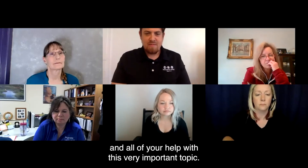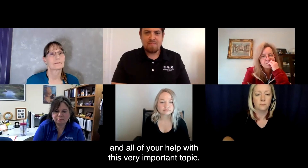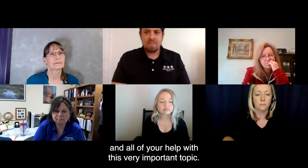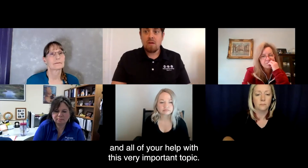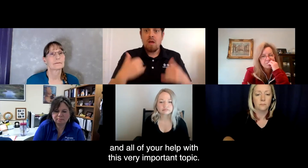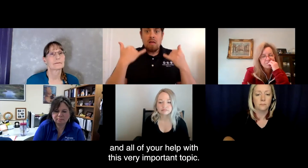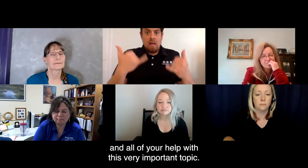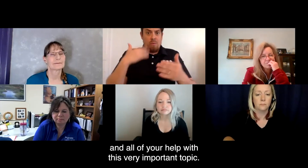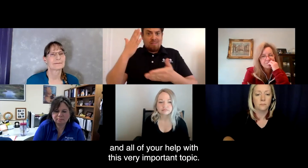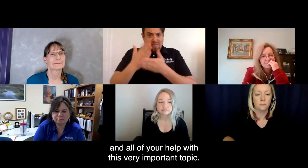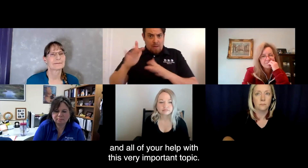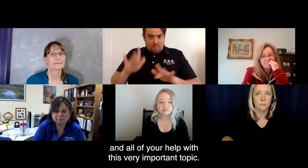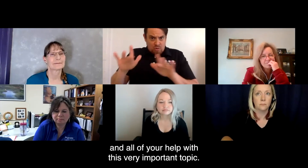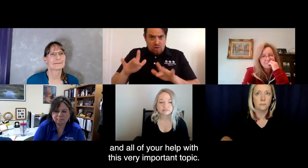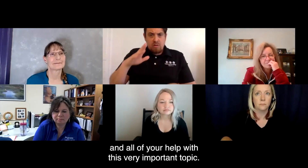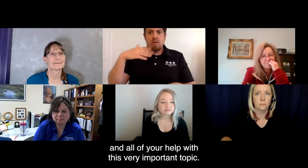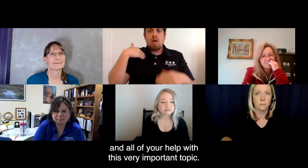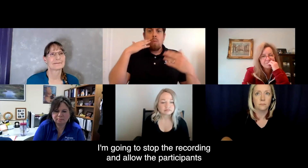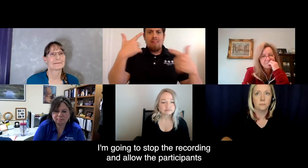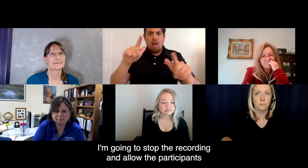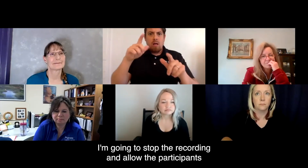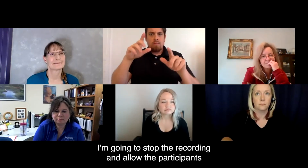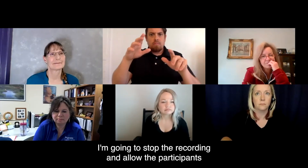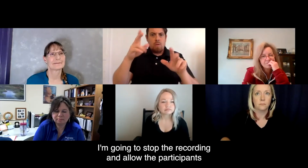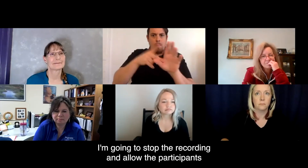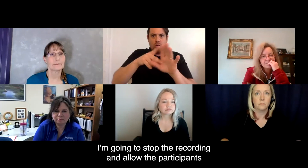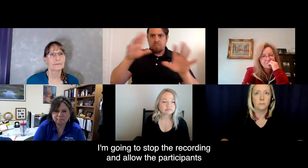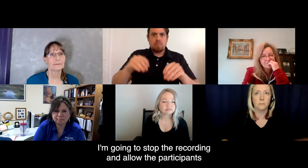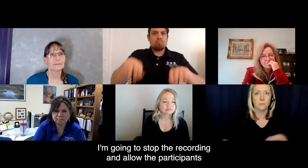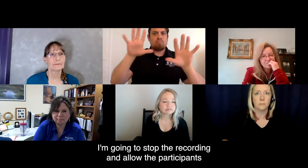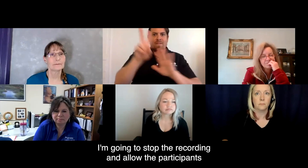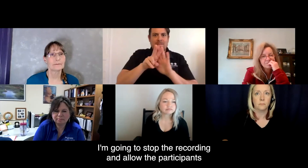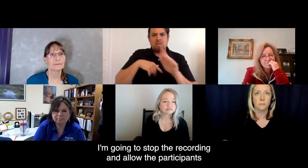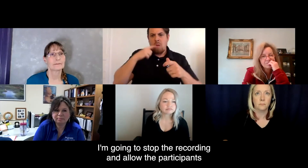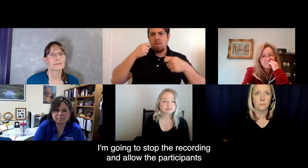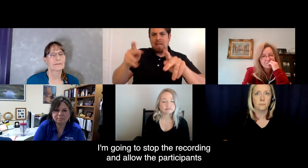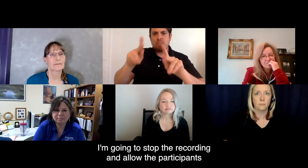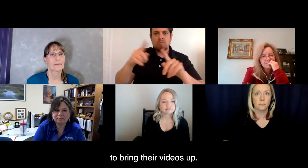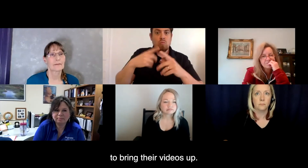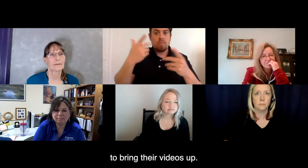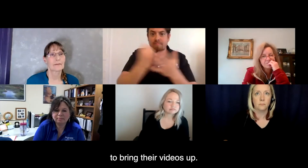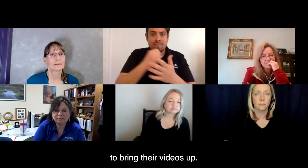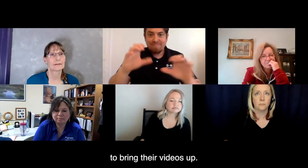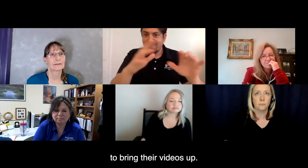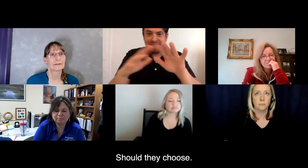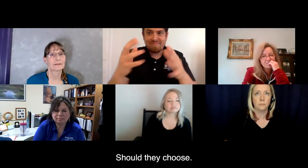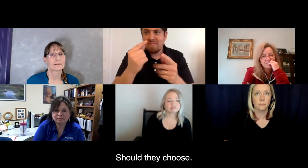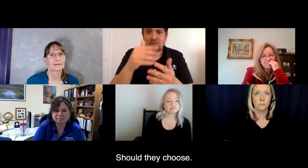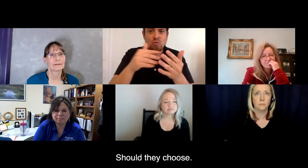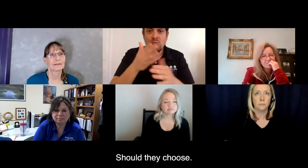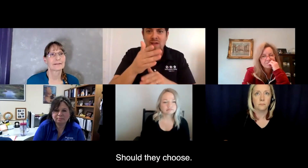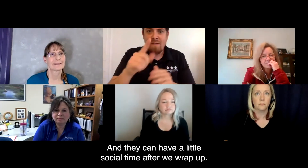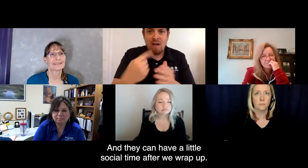and all of your help with this very important topic. I'm going to stop the recording and allow the participants to bring their videos up should